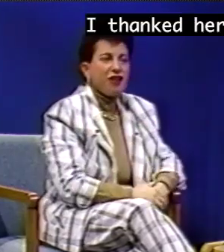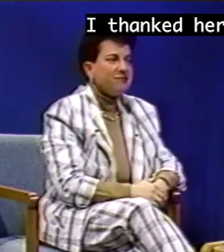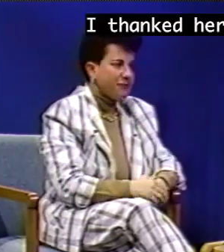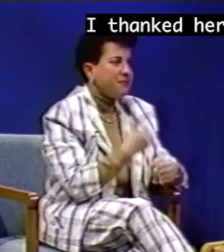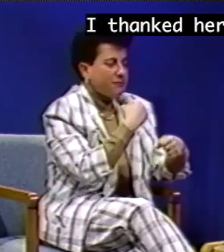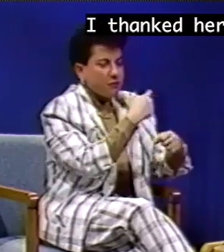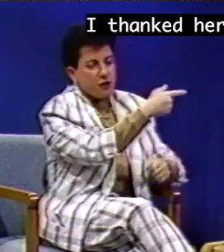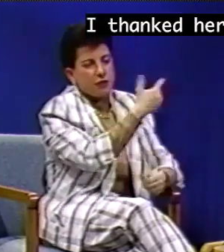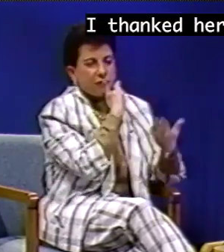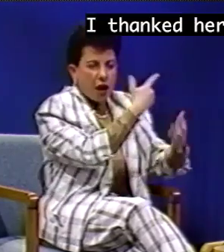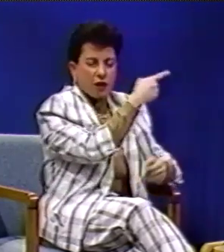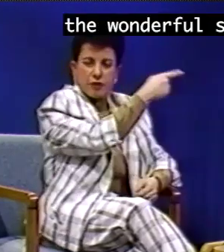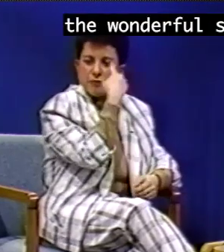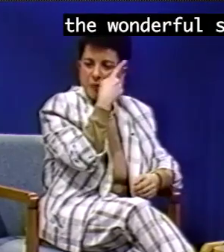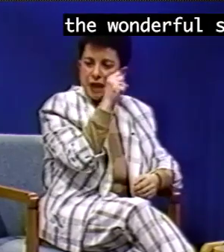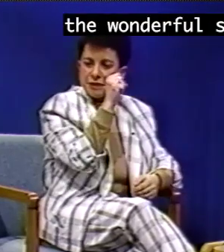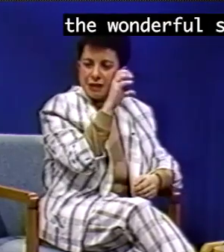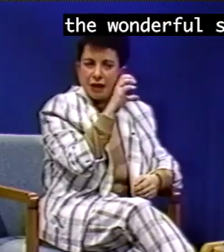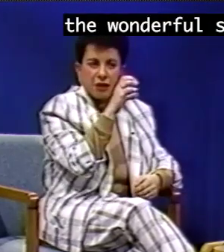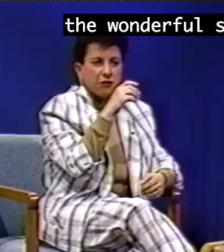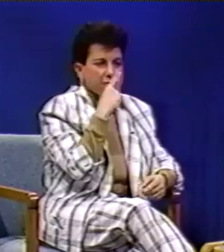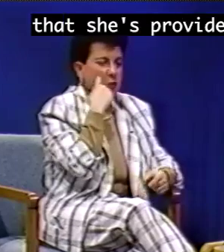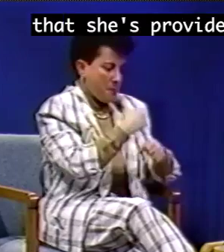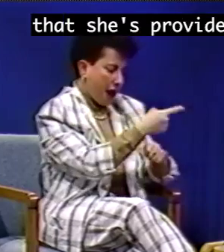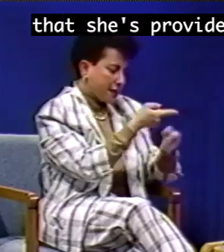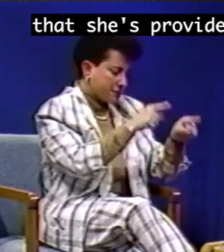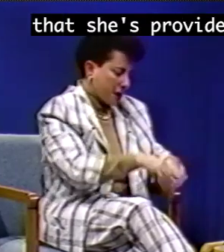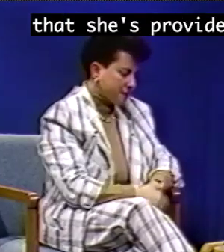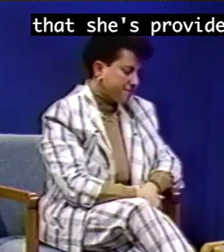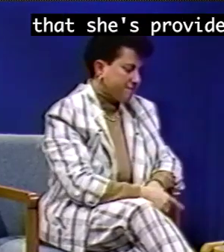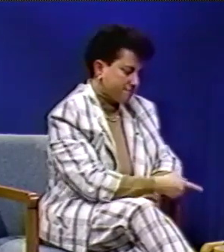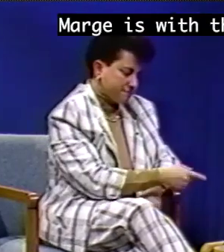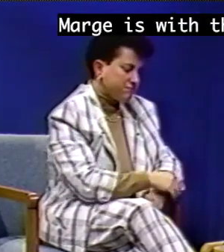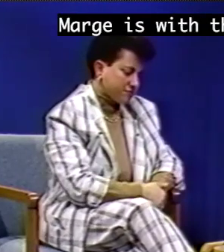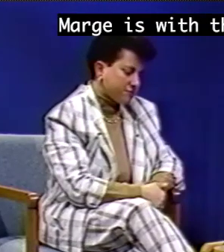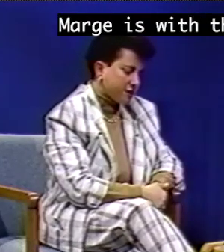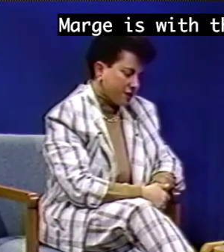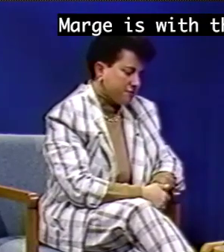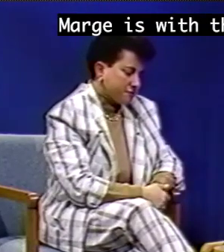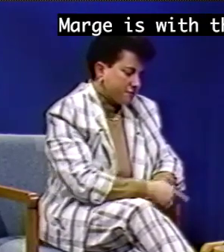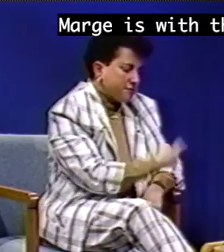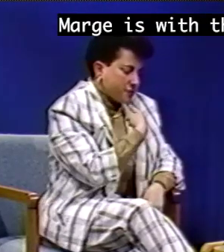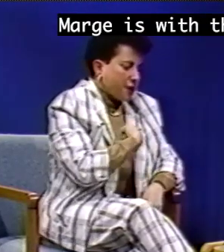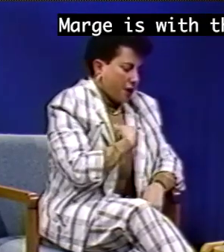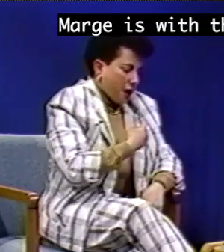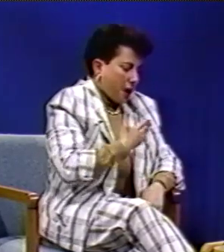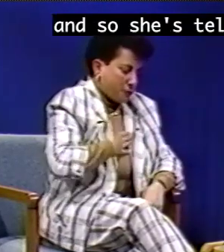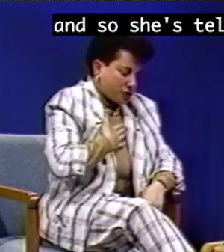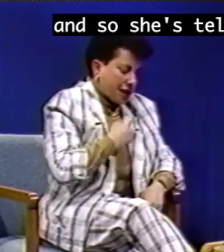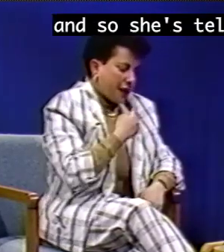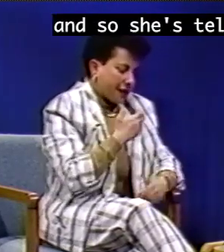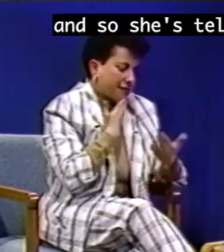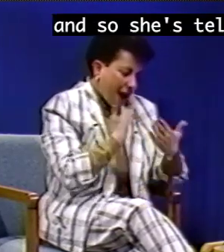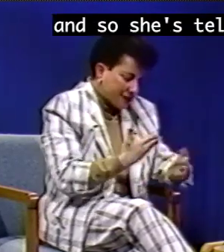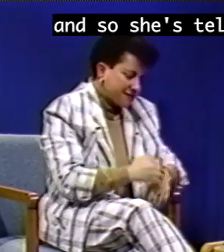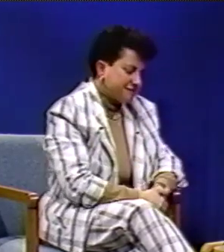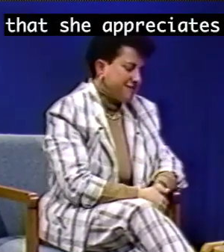I thanked her for the wonderful service that she's provided so far. Marge is with the PSC, and so she's telling me